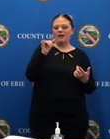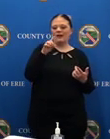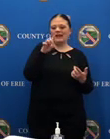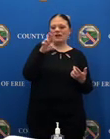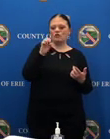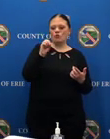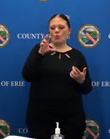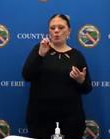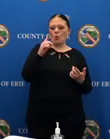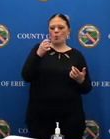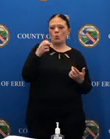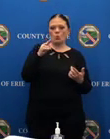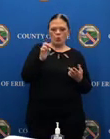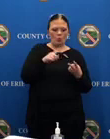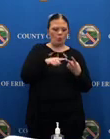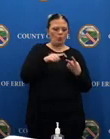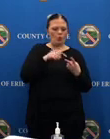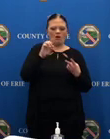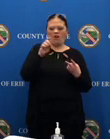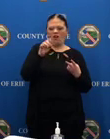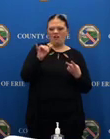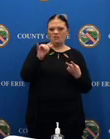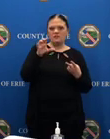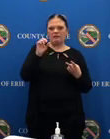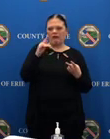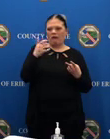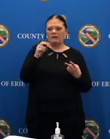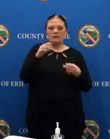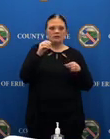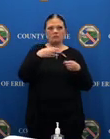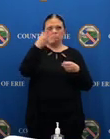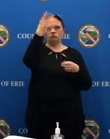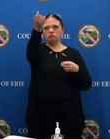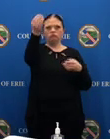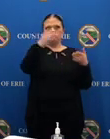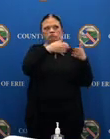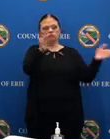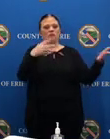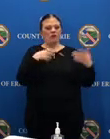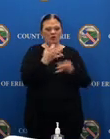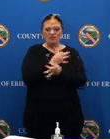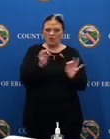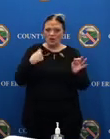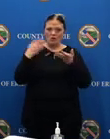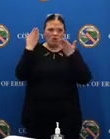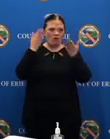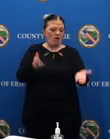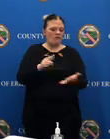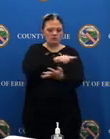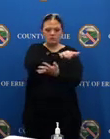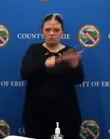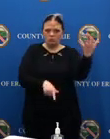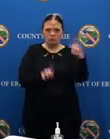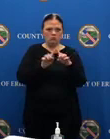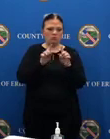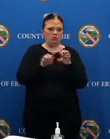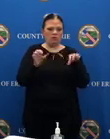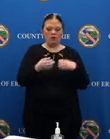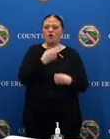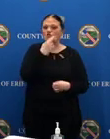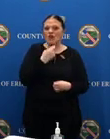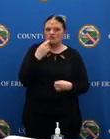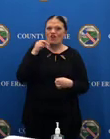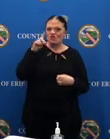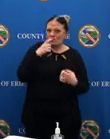at a location in the public. So we are, and it's free, offering to all of these different types of organizations. Restaurants should